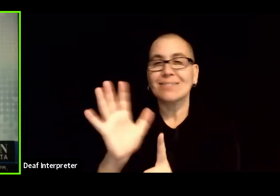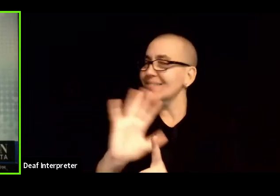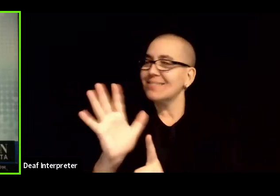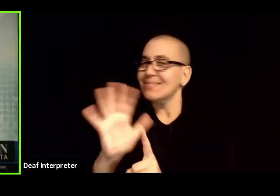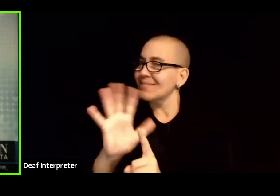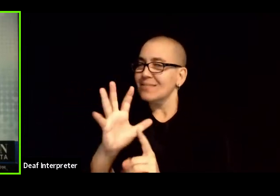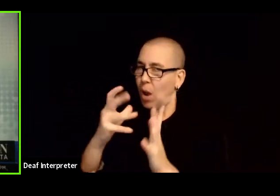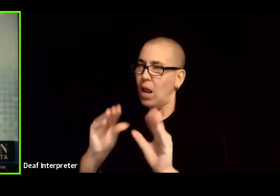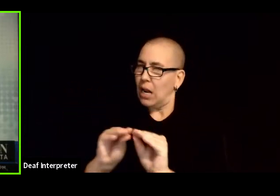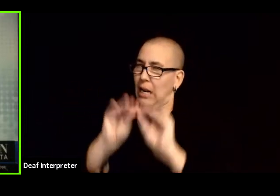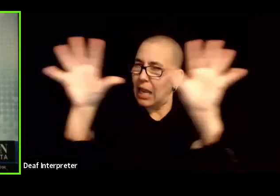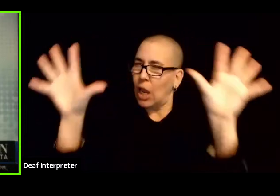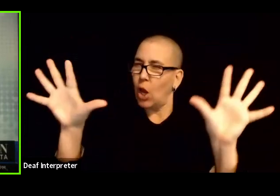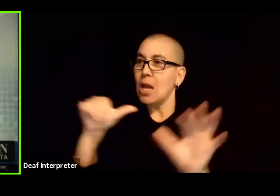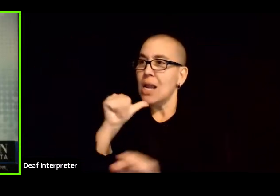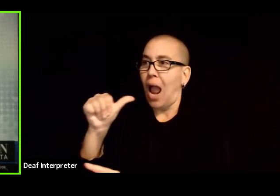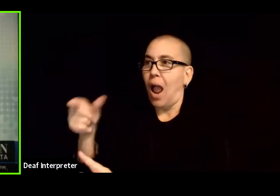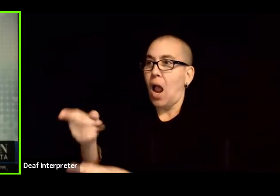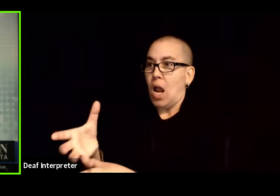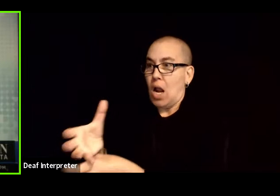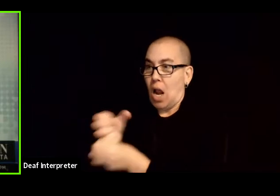in-depth monitoring,